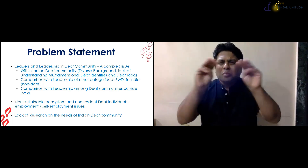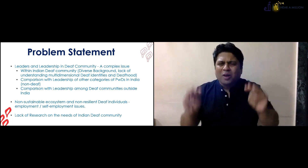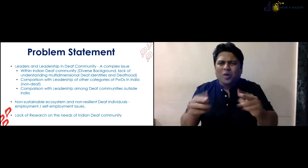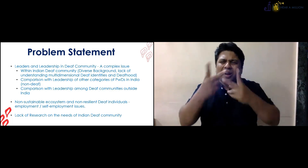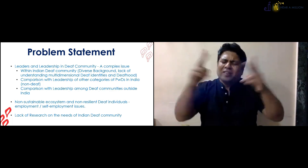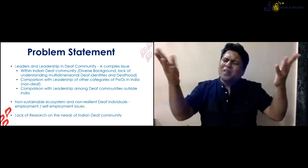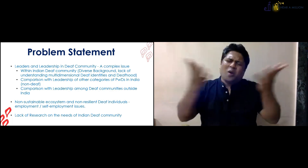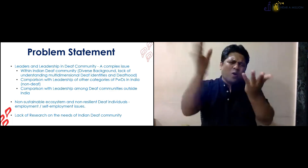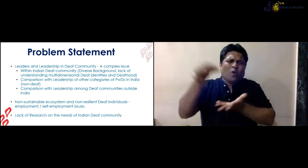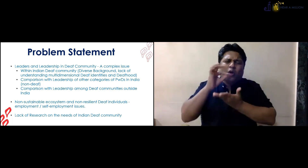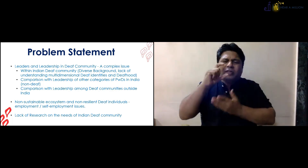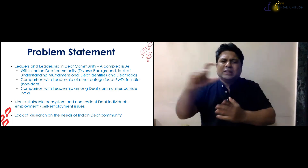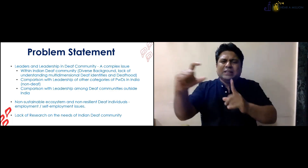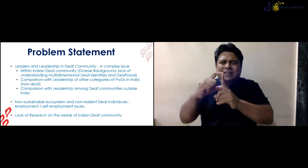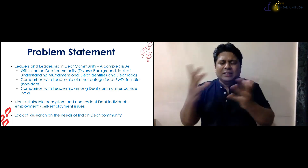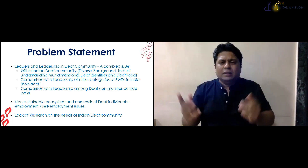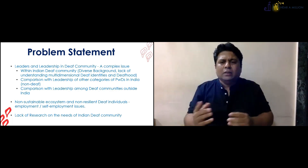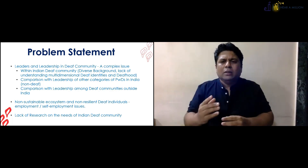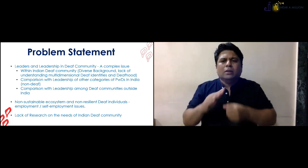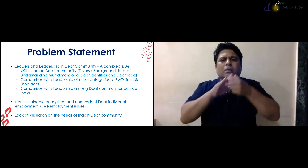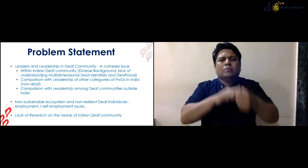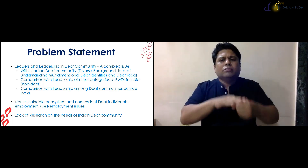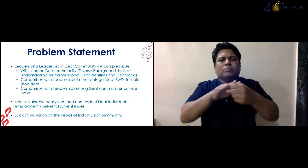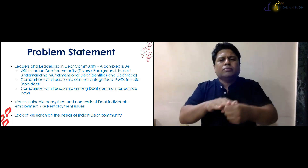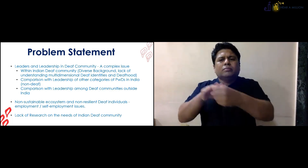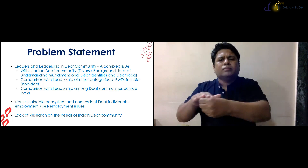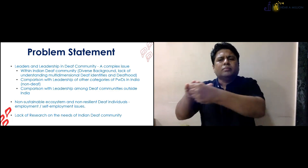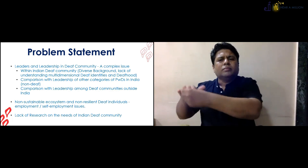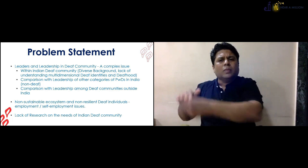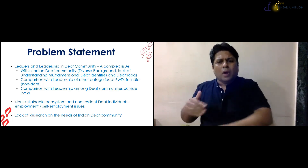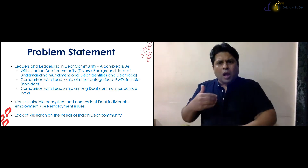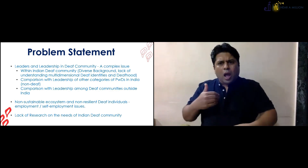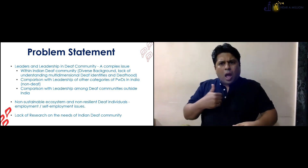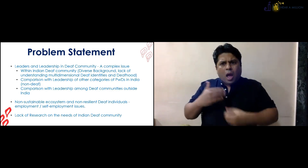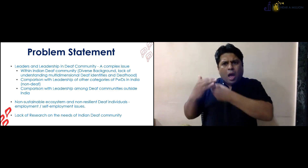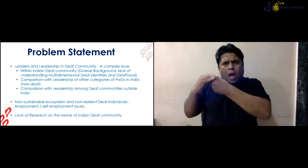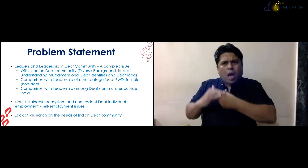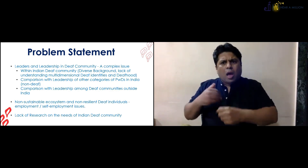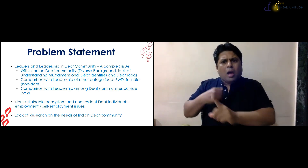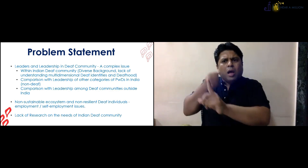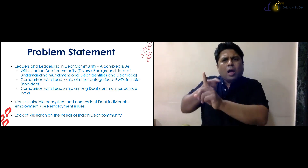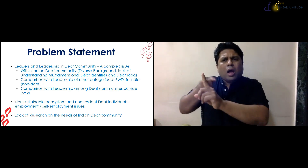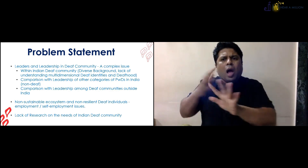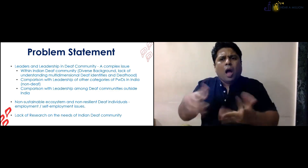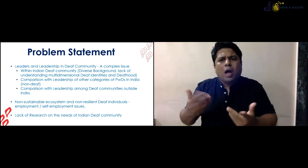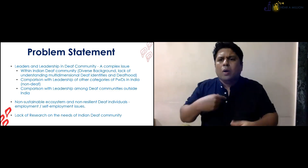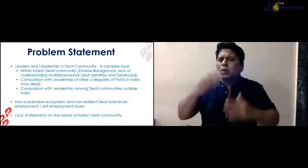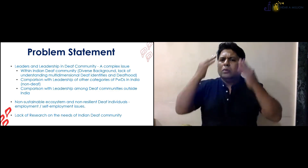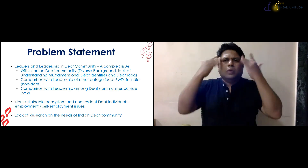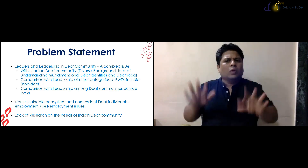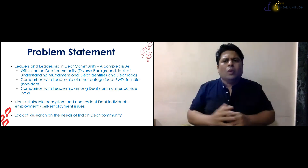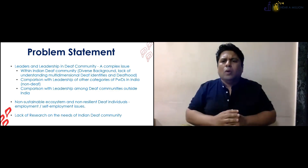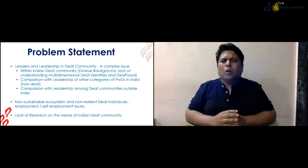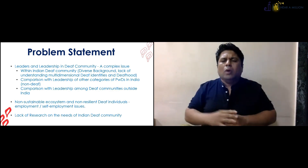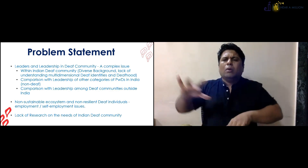in malls or anything, like in McDonald's, KFC, so and so, CCD. Again, they're getting discriminated there. So